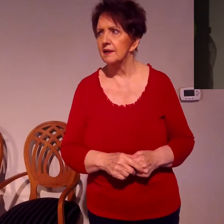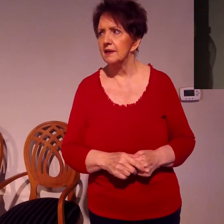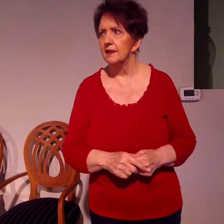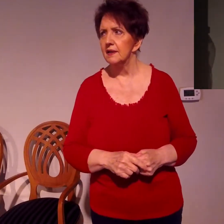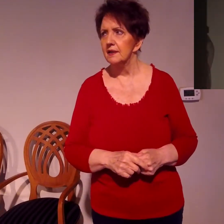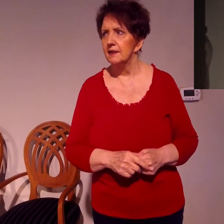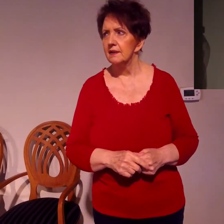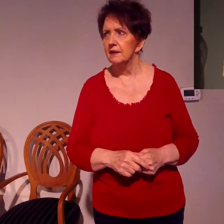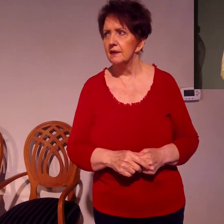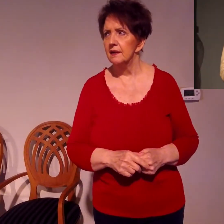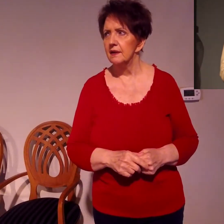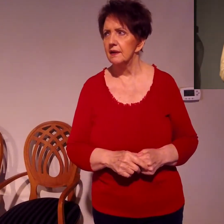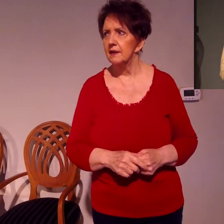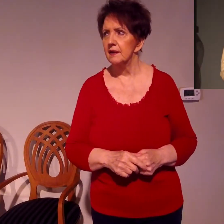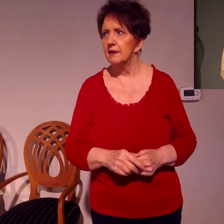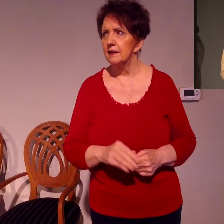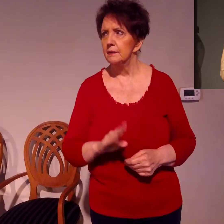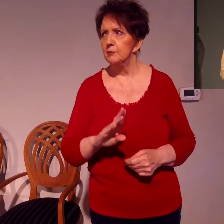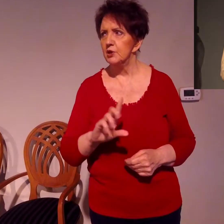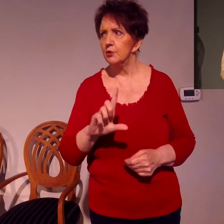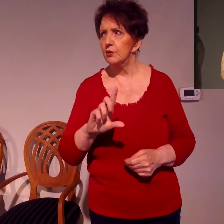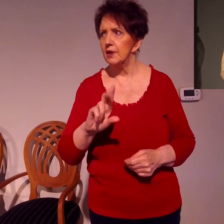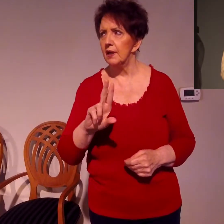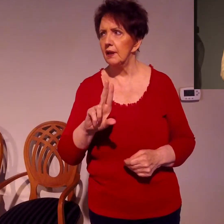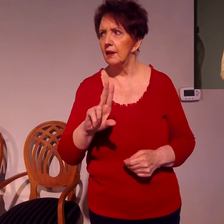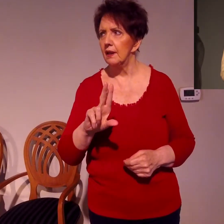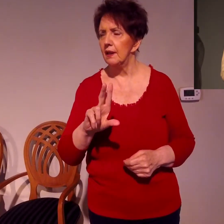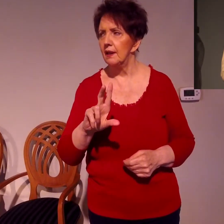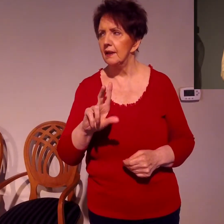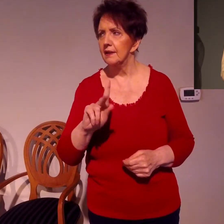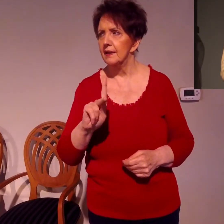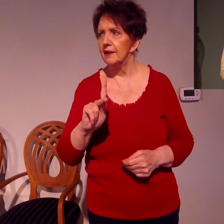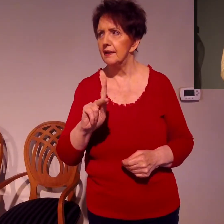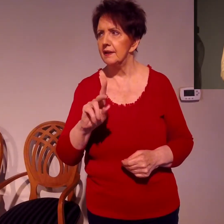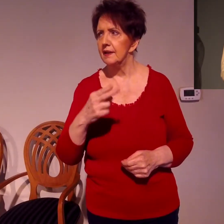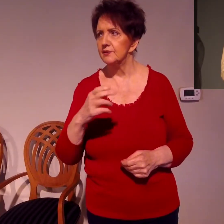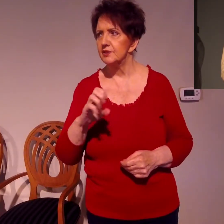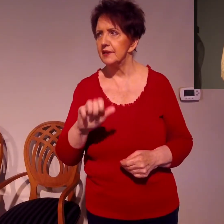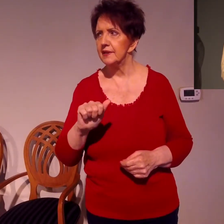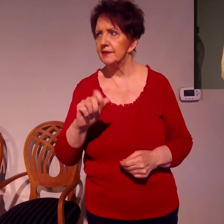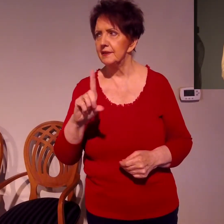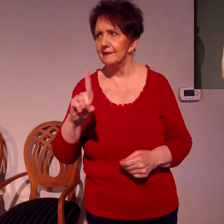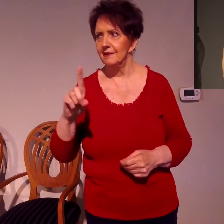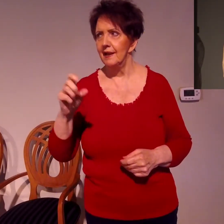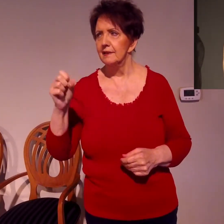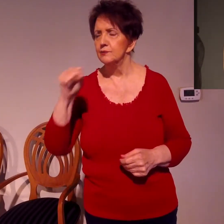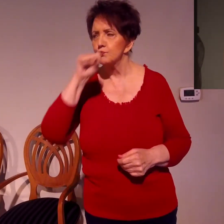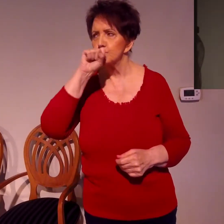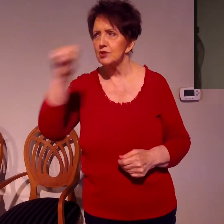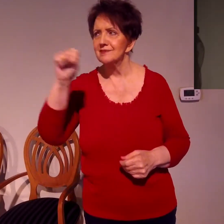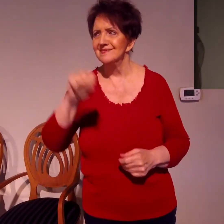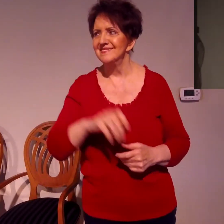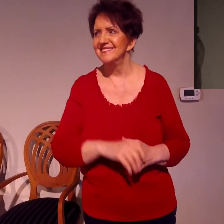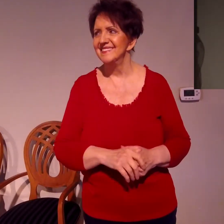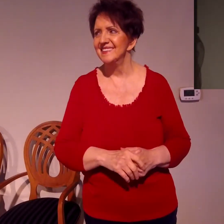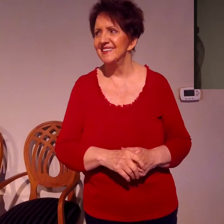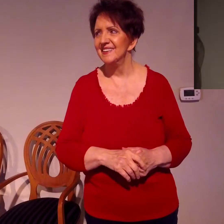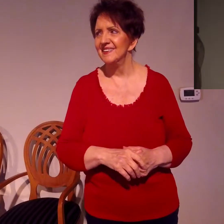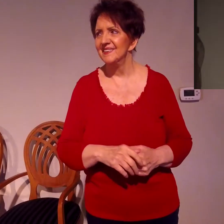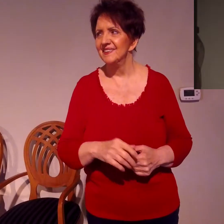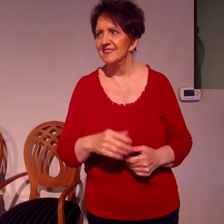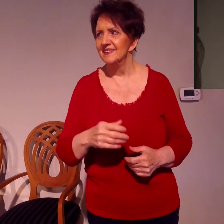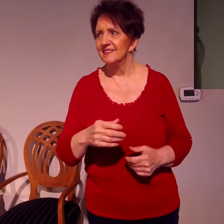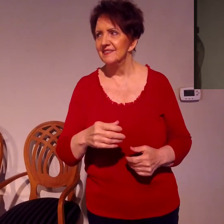Airlines is the bulkhead aisle front row, right? Anybody else like that seat? It's close to the bathroom. I get lots of leg